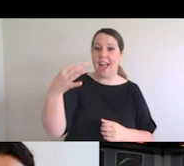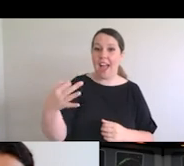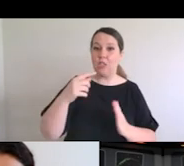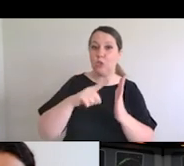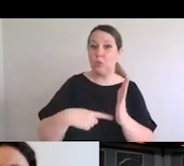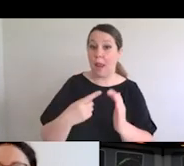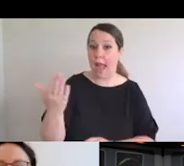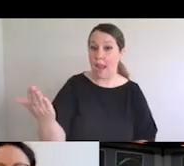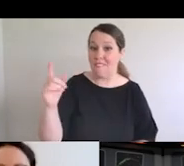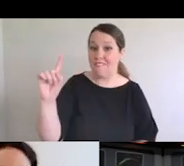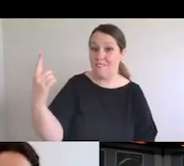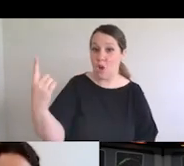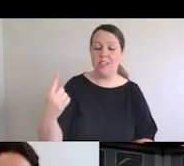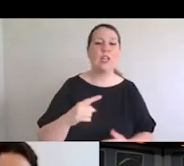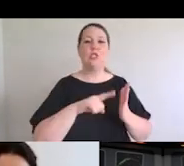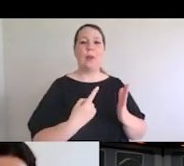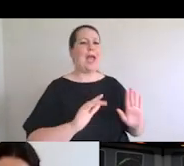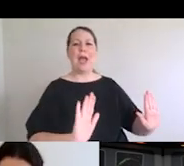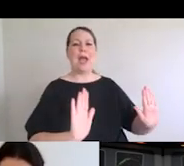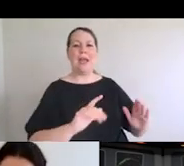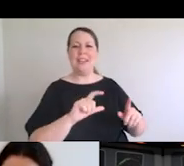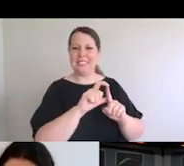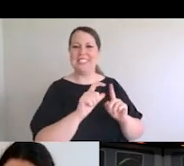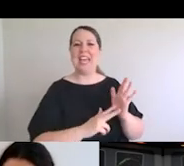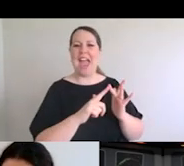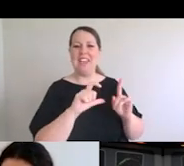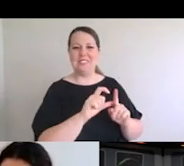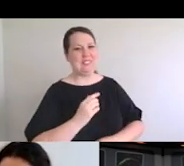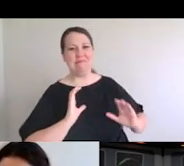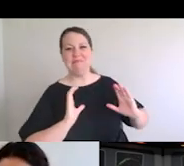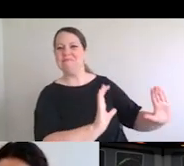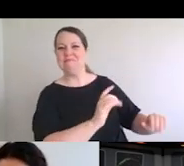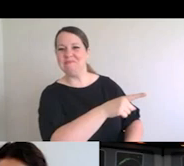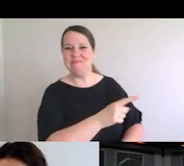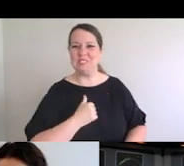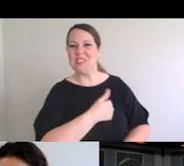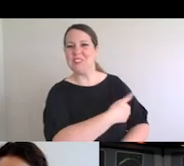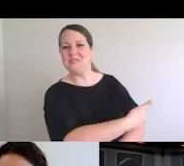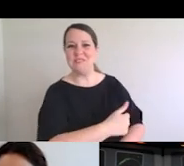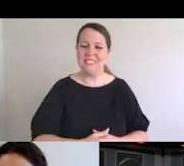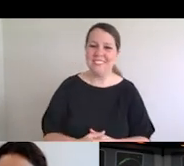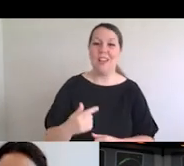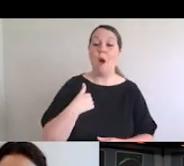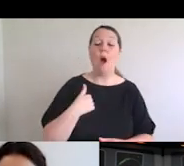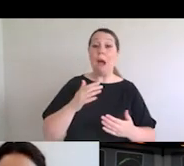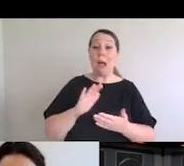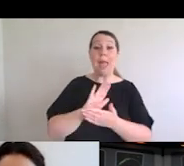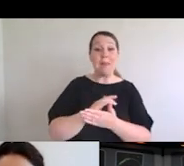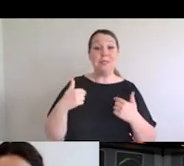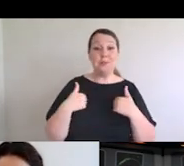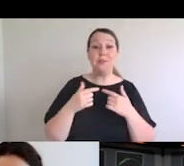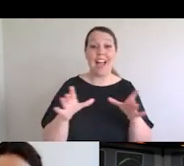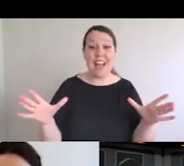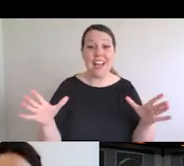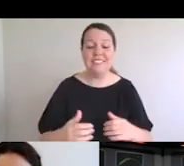hot spot and then. I'm happy to answer it. Yeah, just you started because you're our special guest. All right. Well,